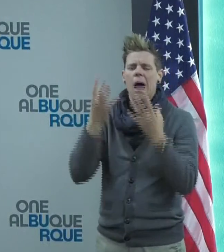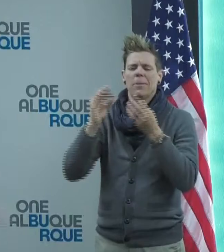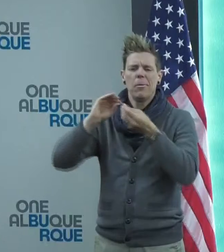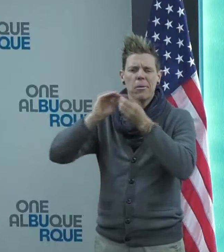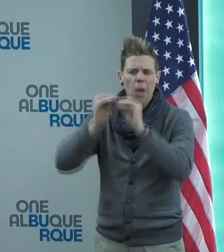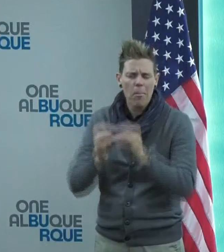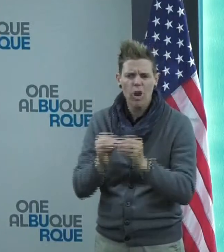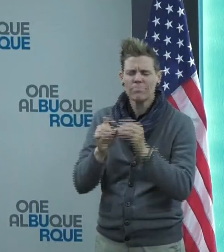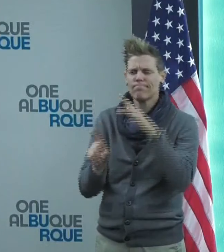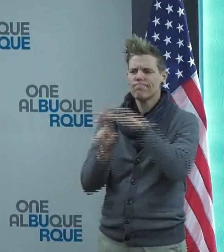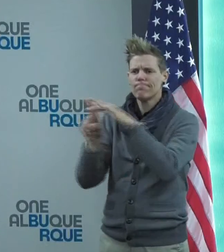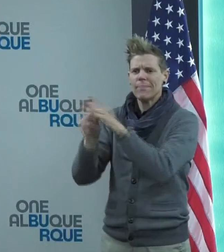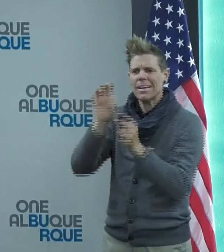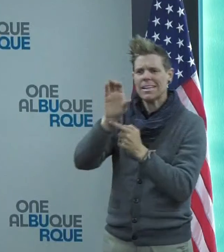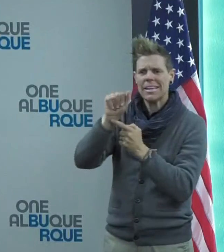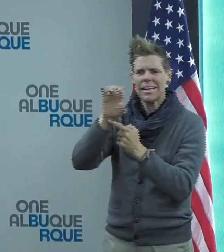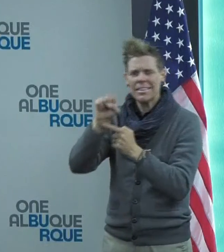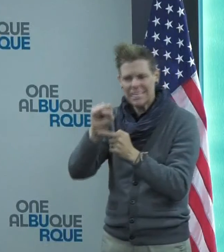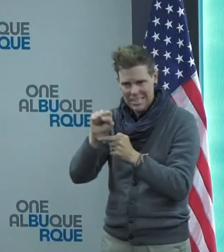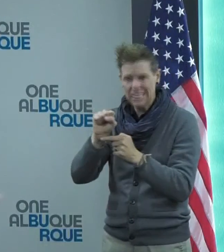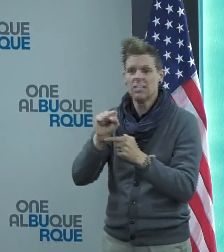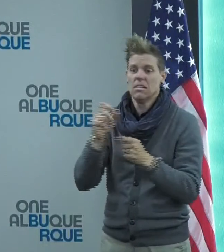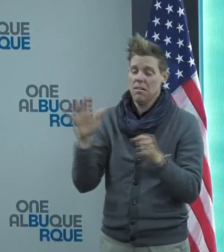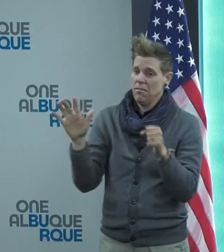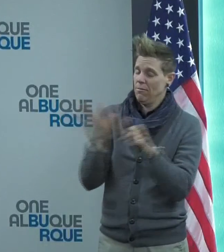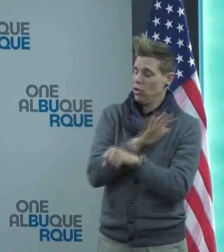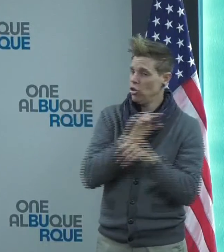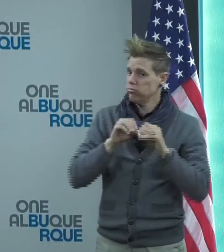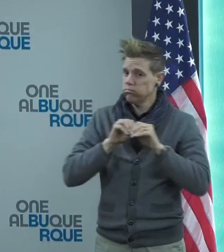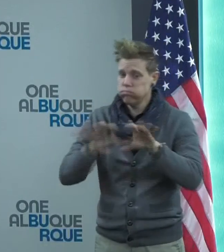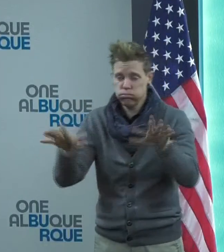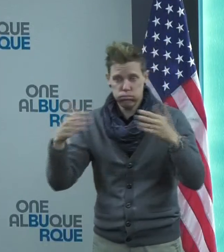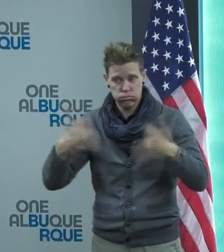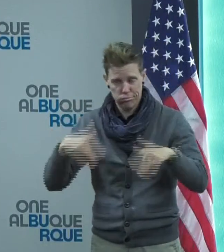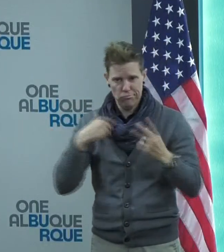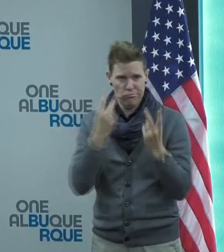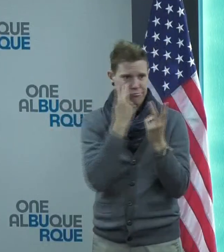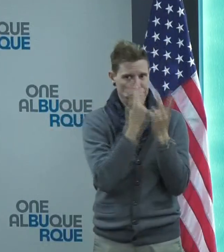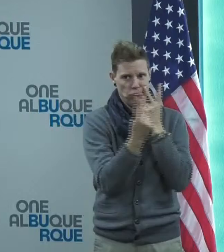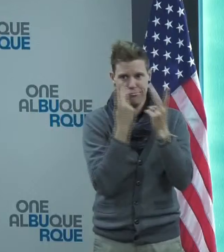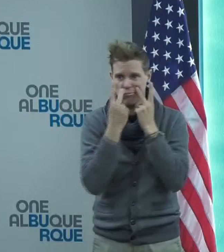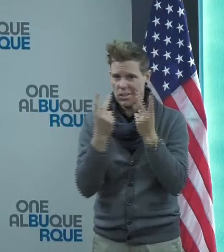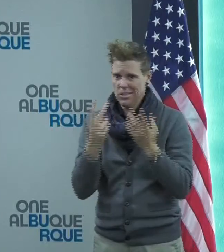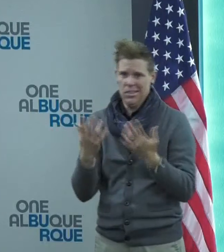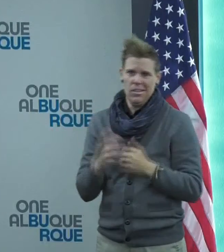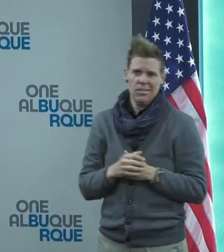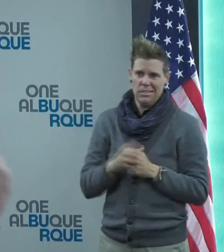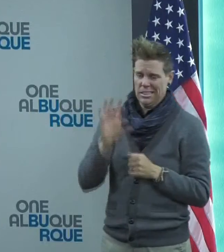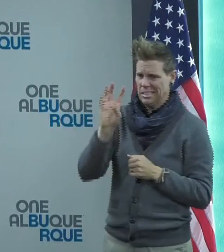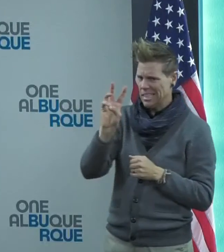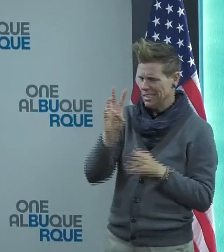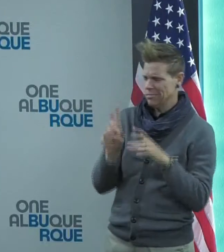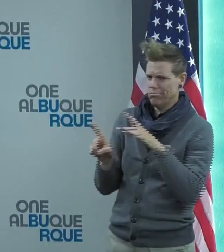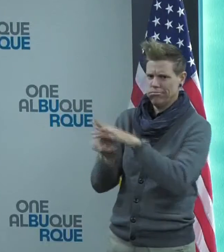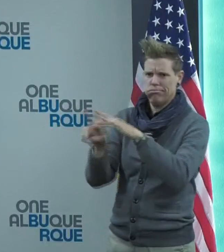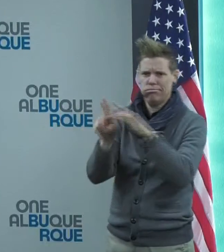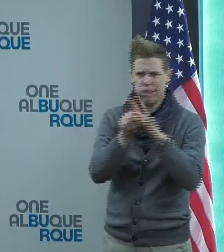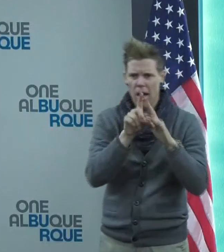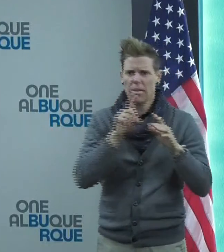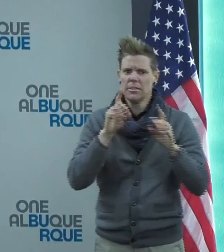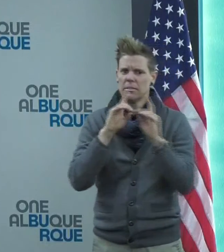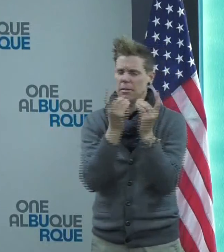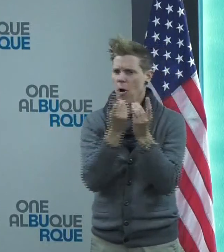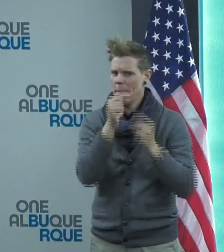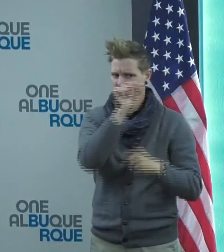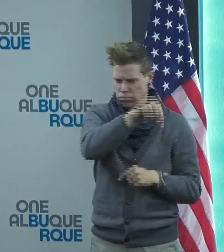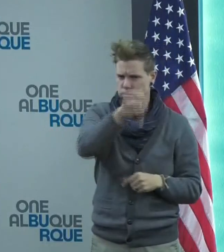this entire time of COVID, we have experienced every week half a dozen or so cases in various city departments, and we've done a good job